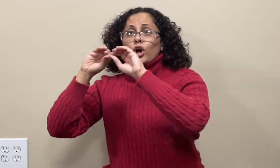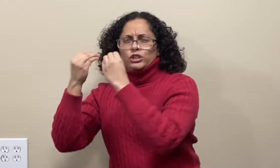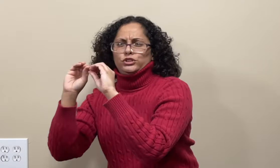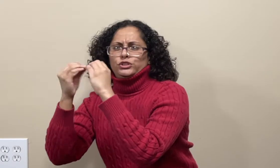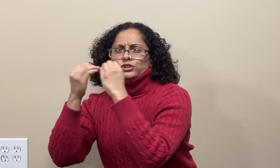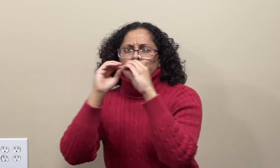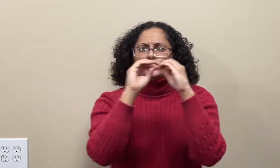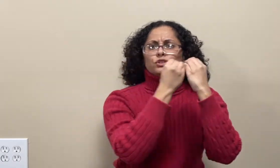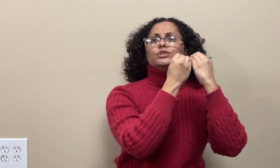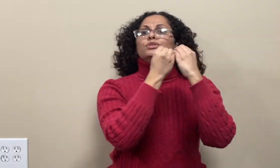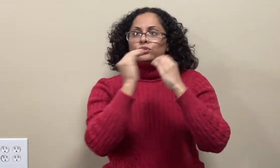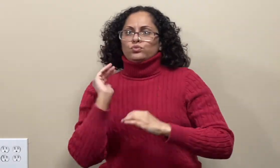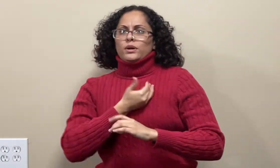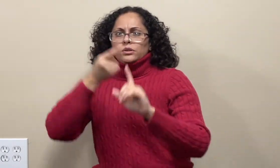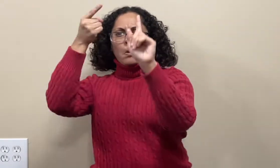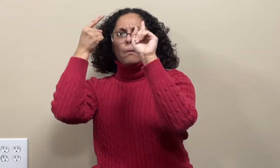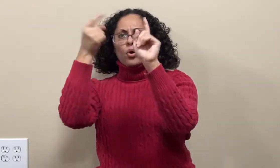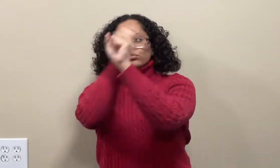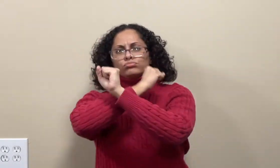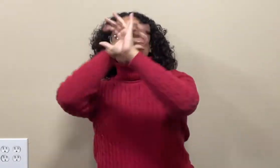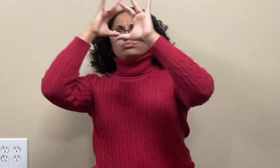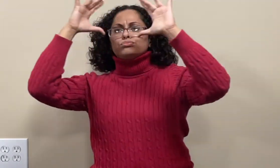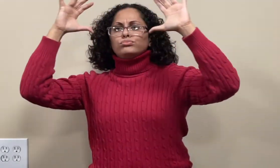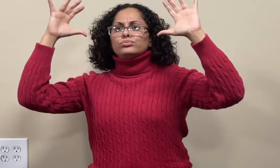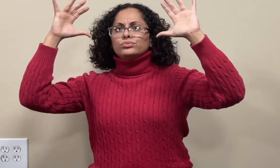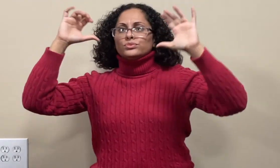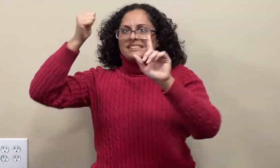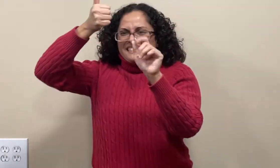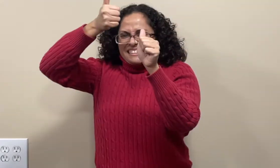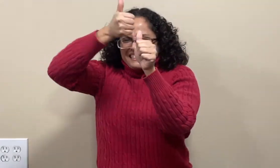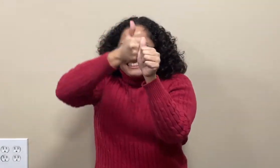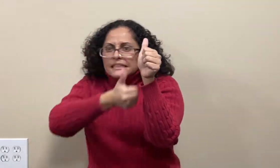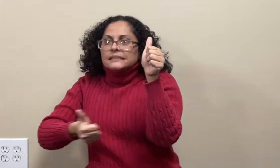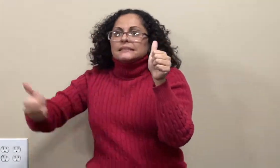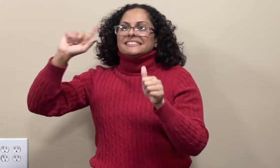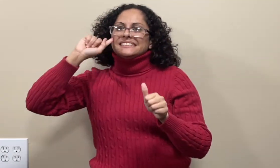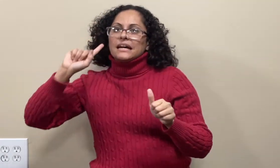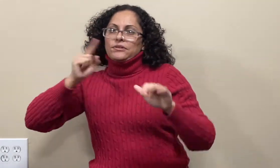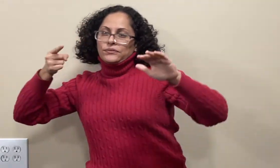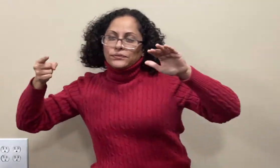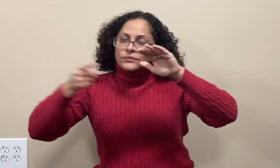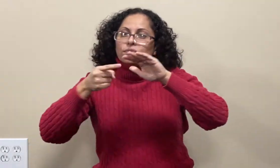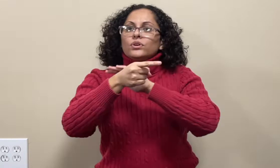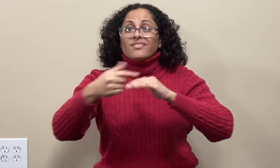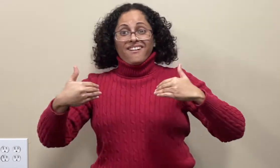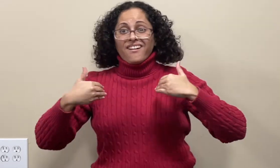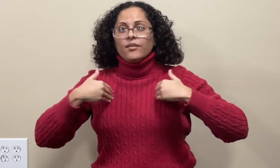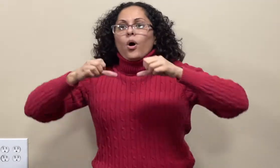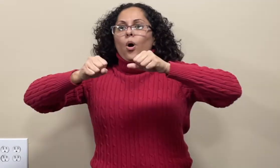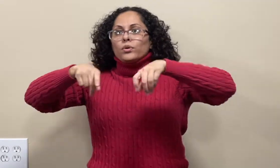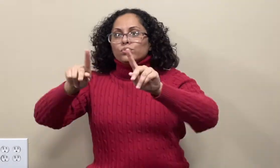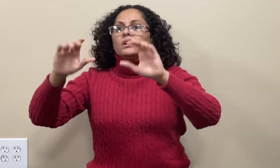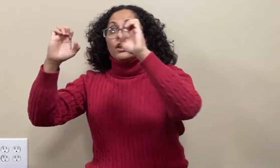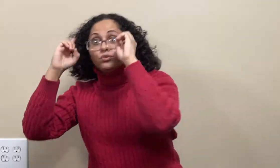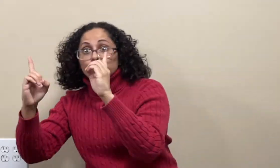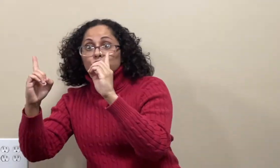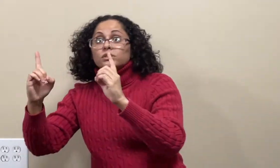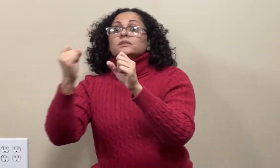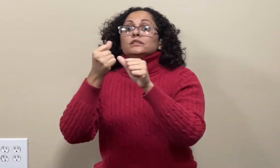someday soon, every deaf refugee would have the opportunity for an education, a safe place to live, and ways